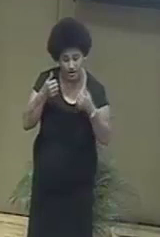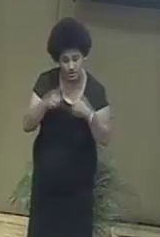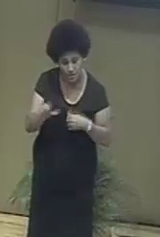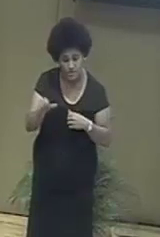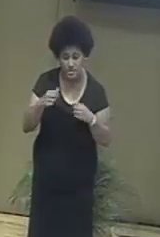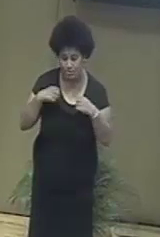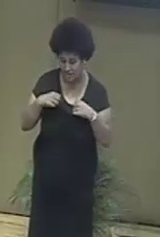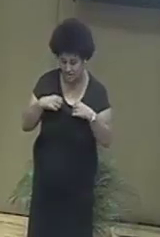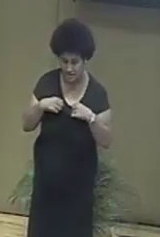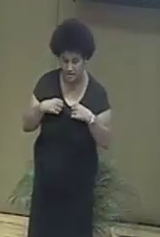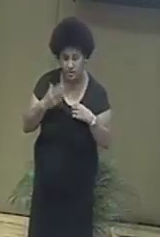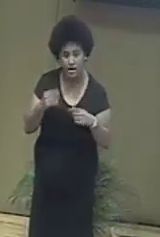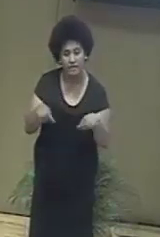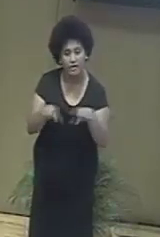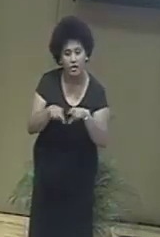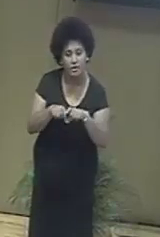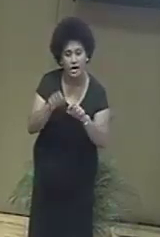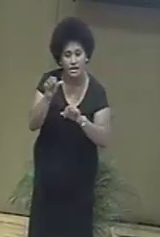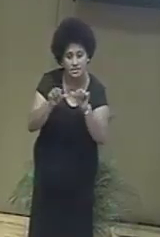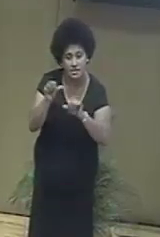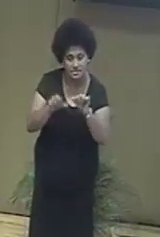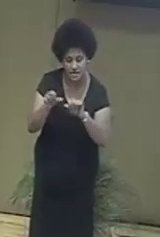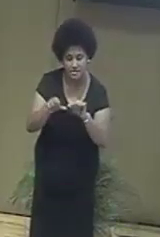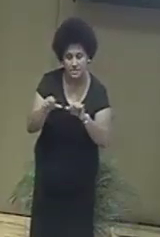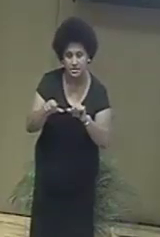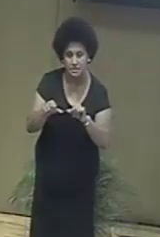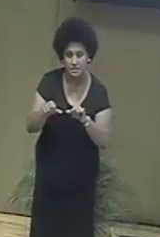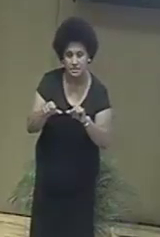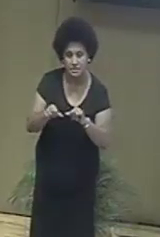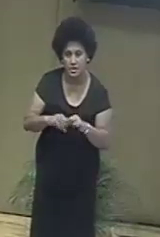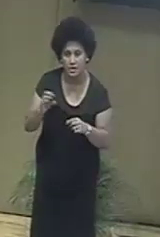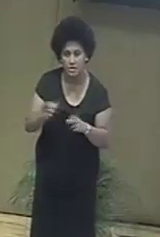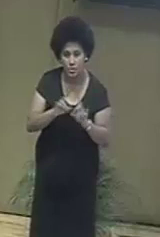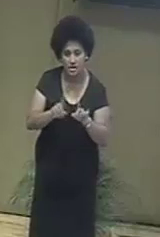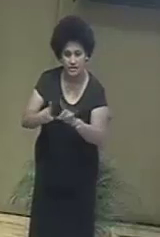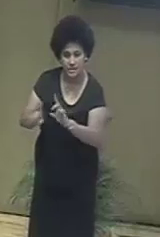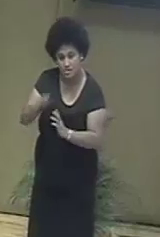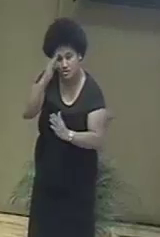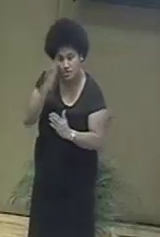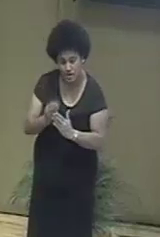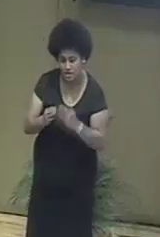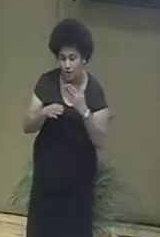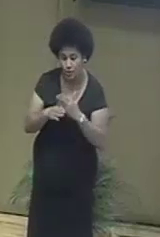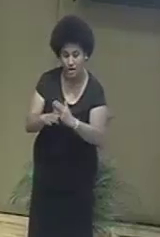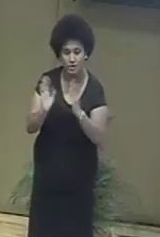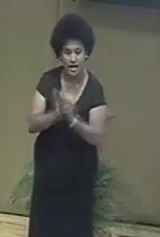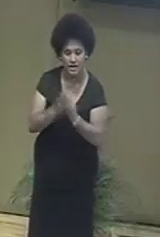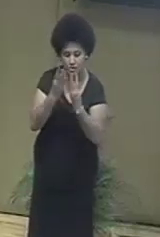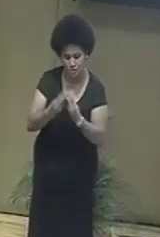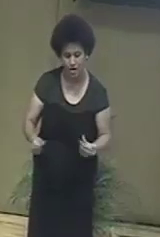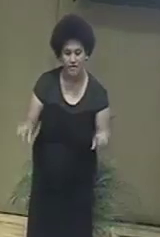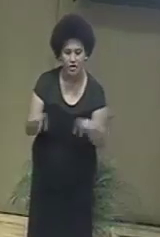in our courses by having some common assessment items across courses? So these different students are working together to